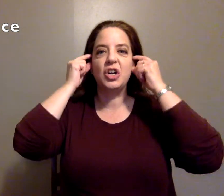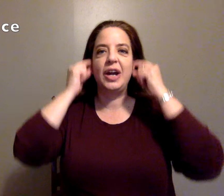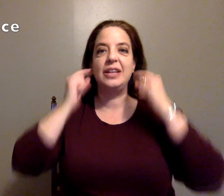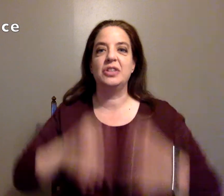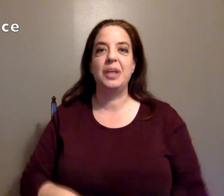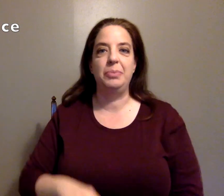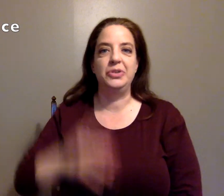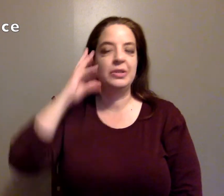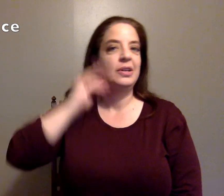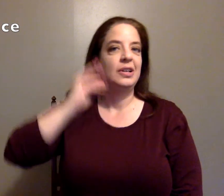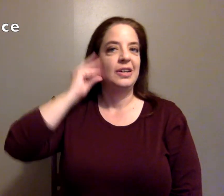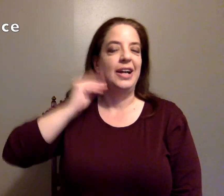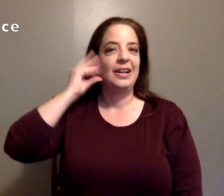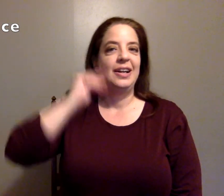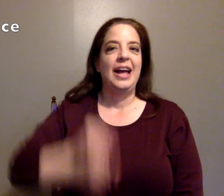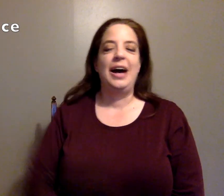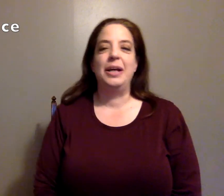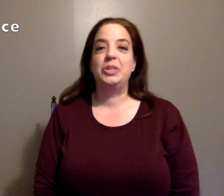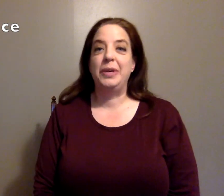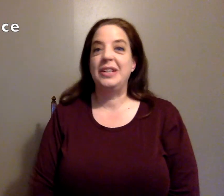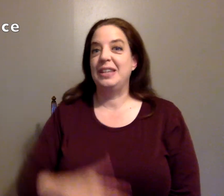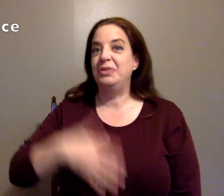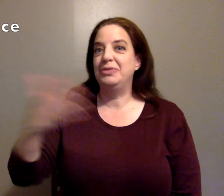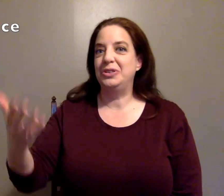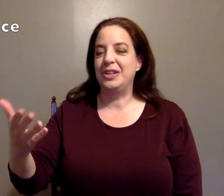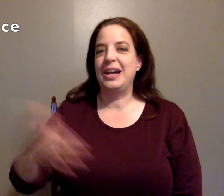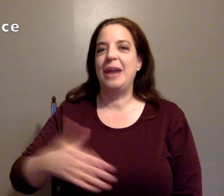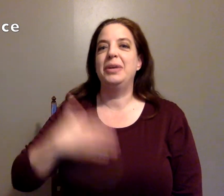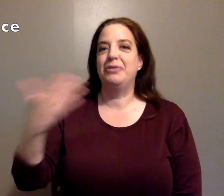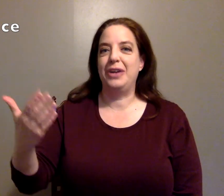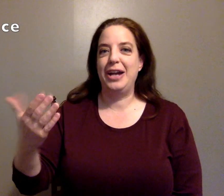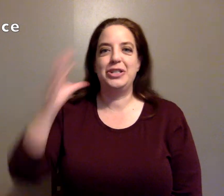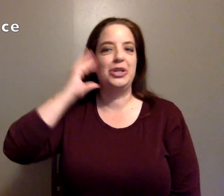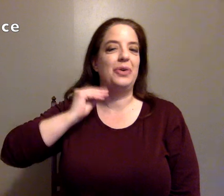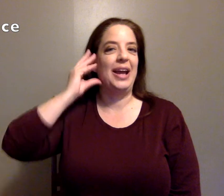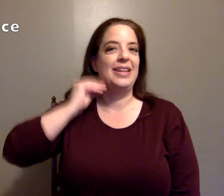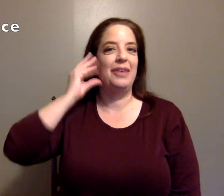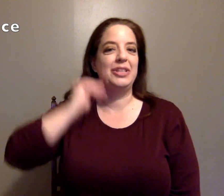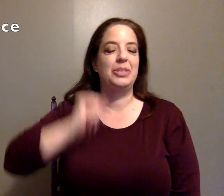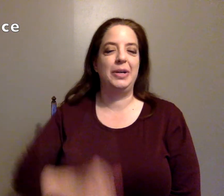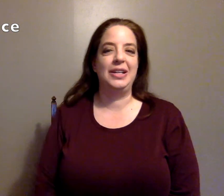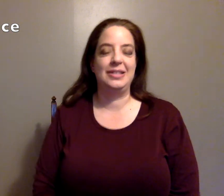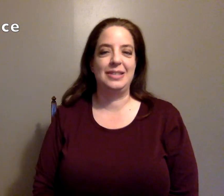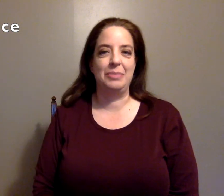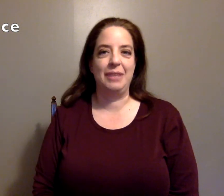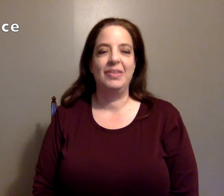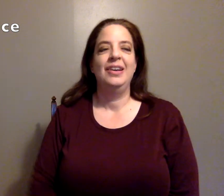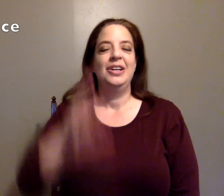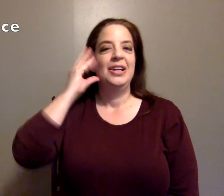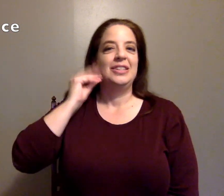at their temples, right? Experience, they've lived a long time enough for their hair to turn gray and they have experienced something. So that